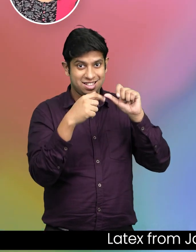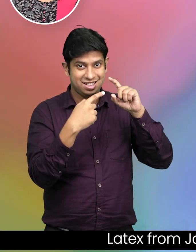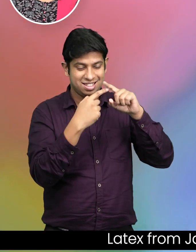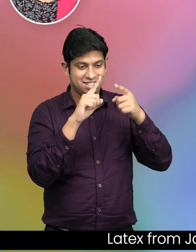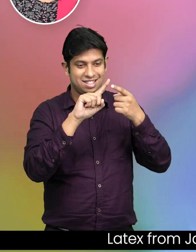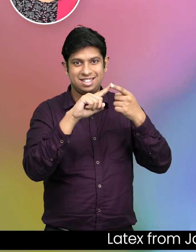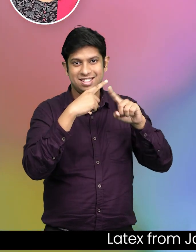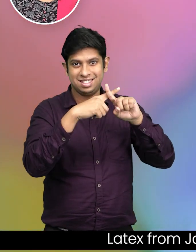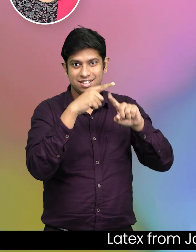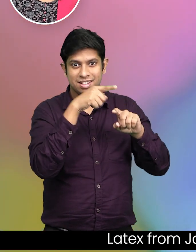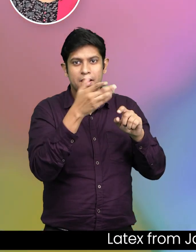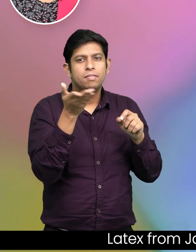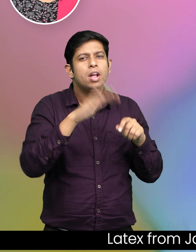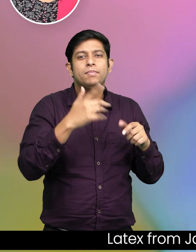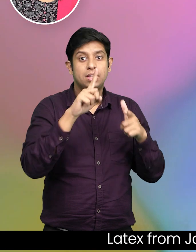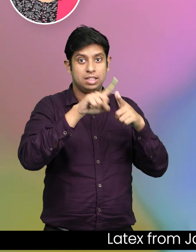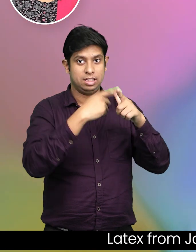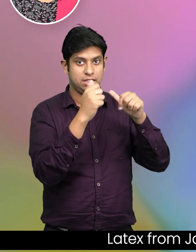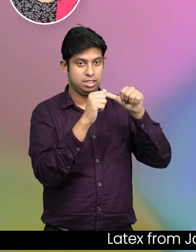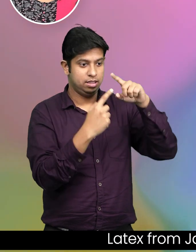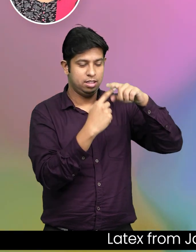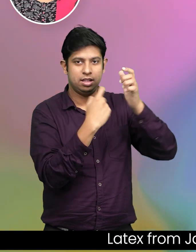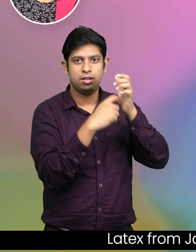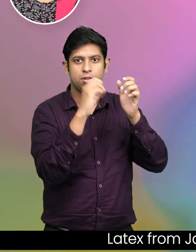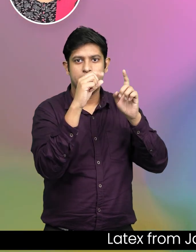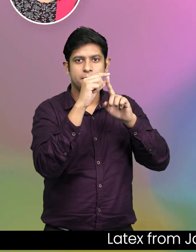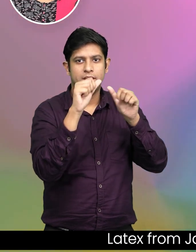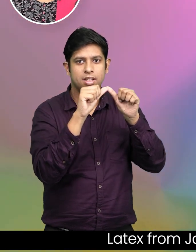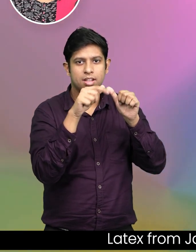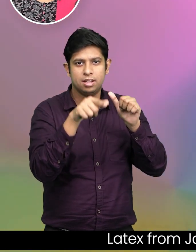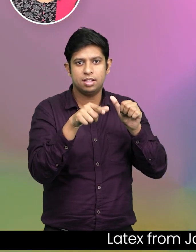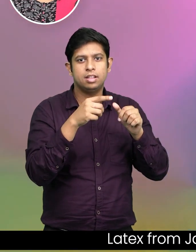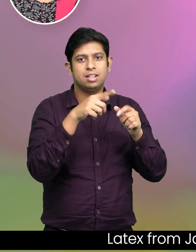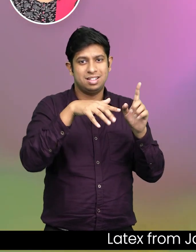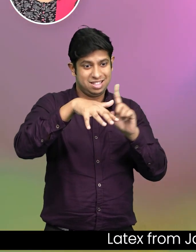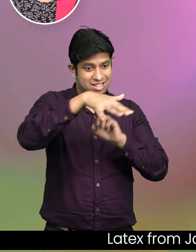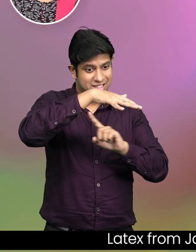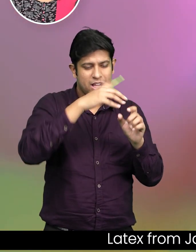Latex from Jatropha is a source of biodiesel.